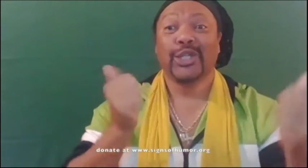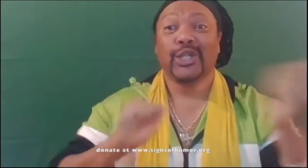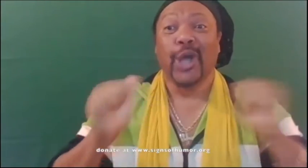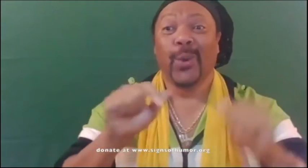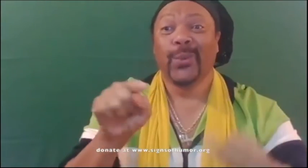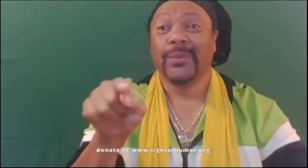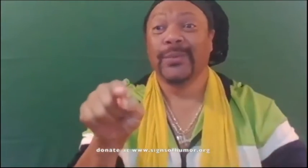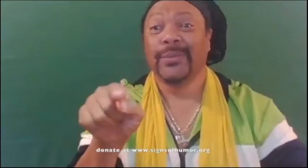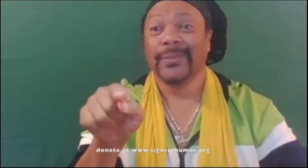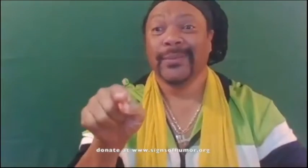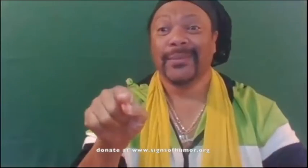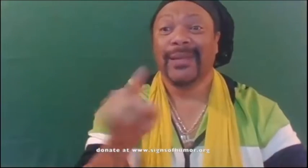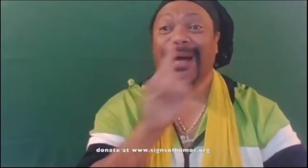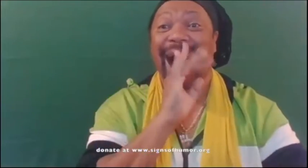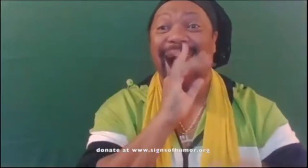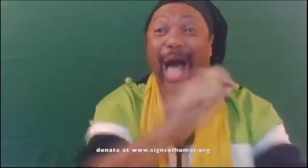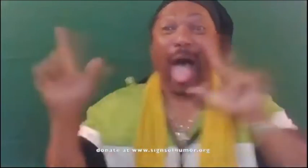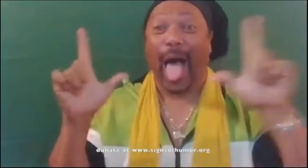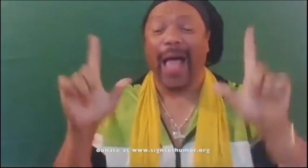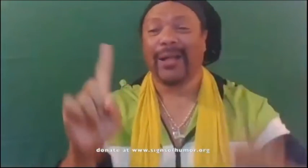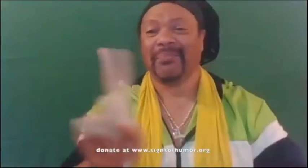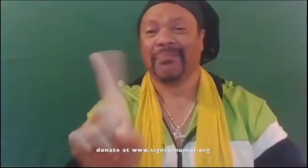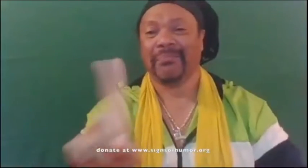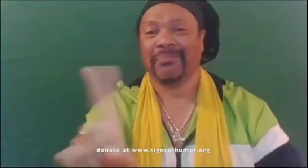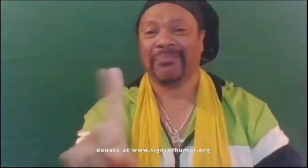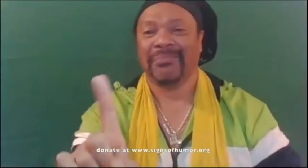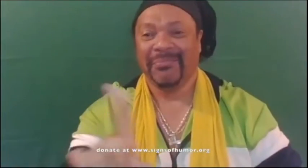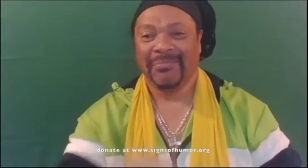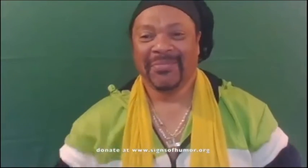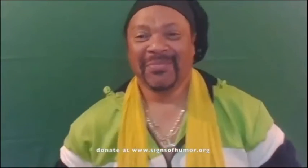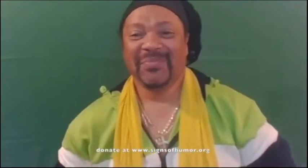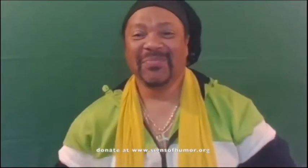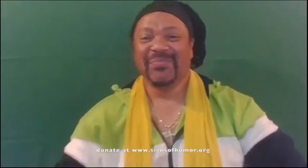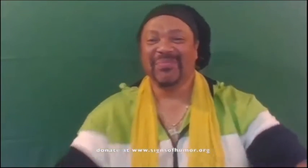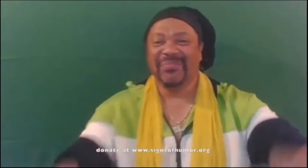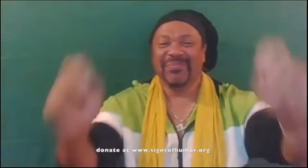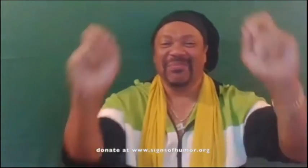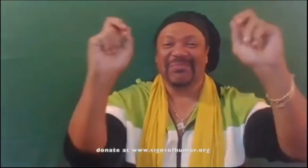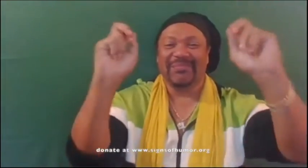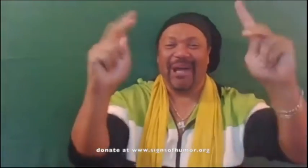listen, I need the interpreters not to interrupt my show, okay? Don't be speaking and then the camera goes on you. Keep it on